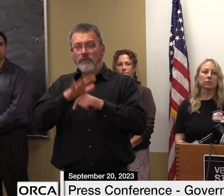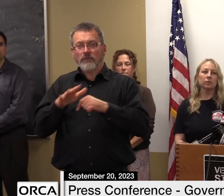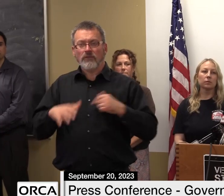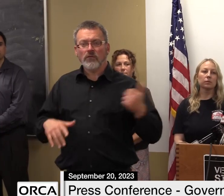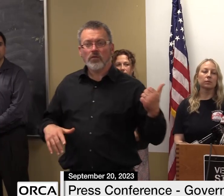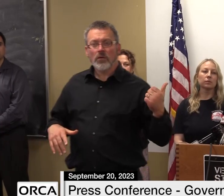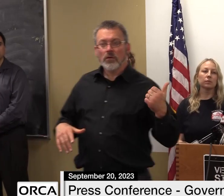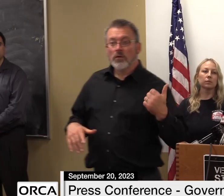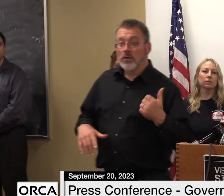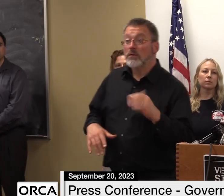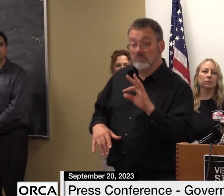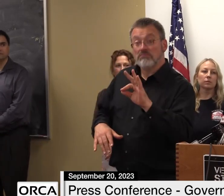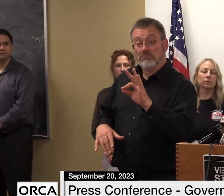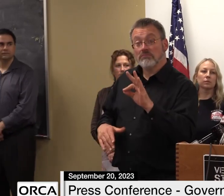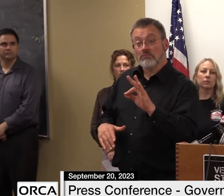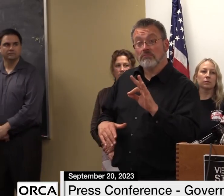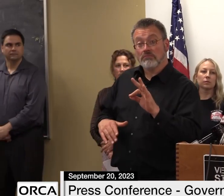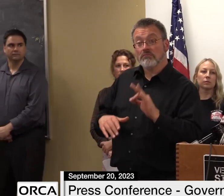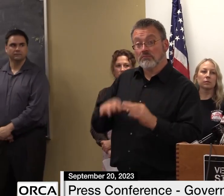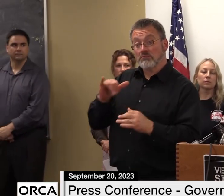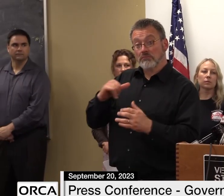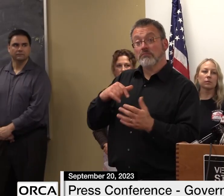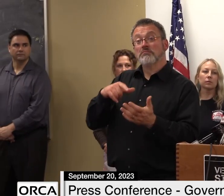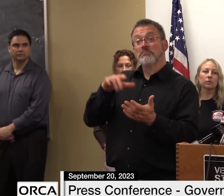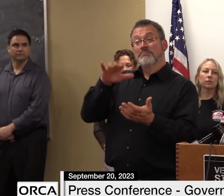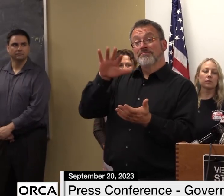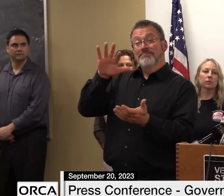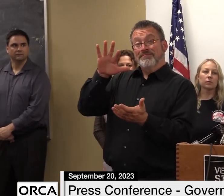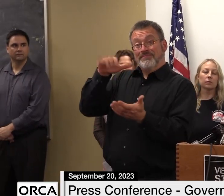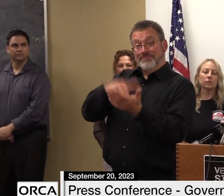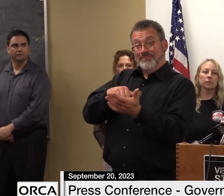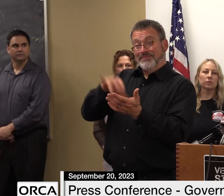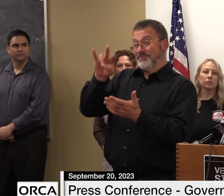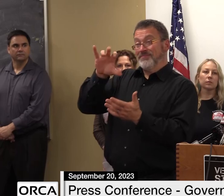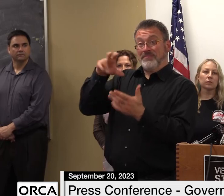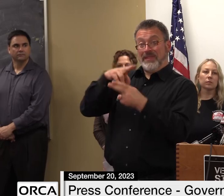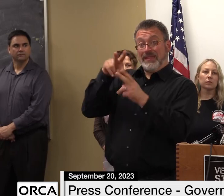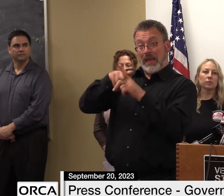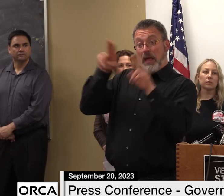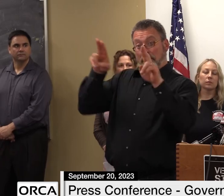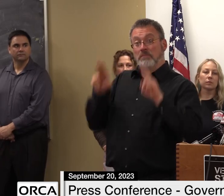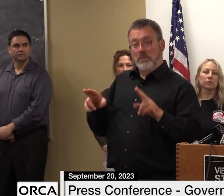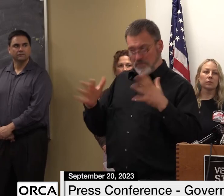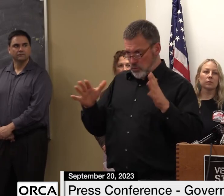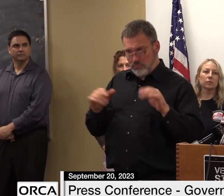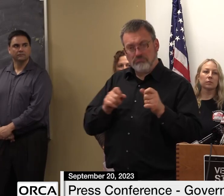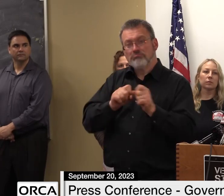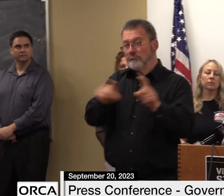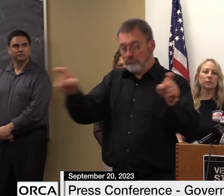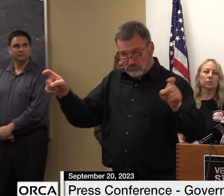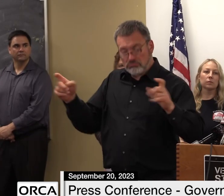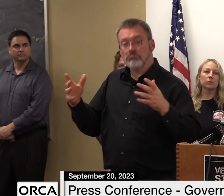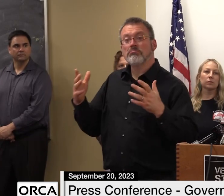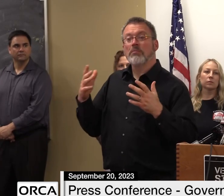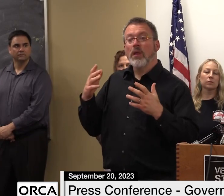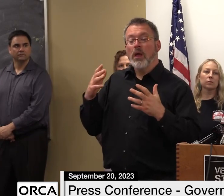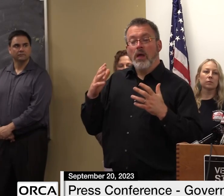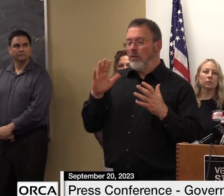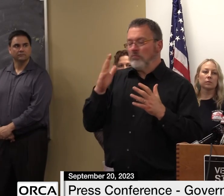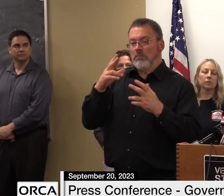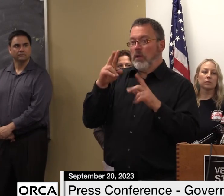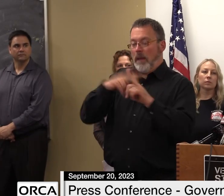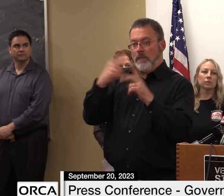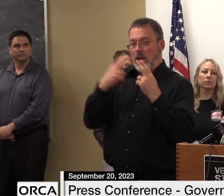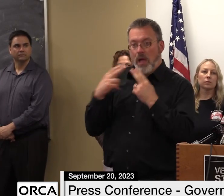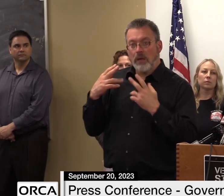How many of the 5,775, I think this morning was the actual number, have applied? Now, of that number, I think 120 of